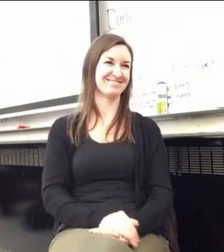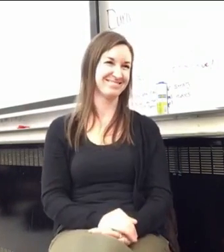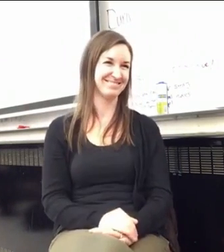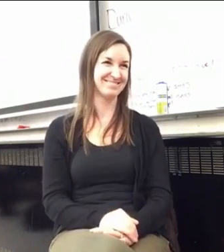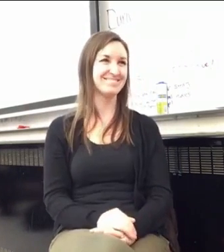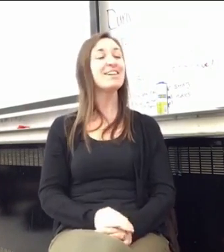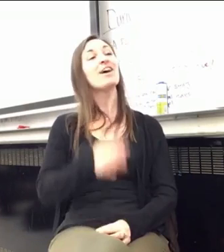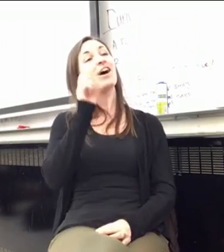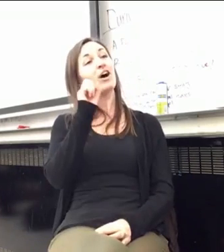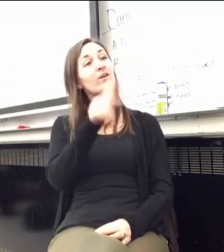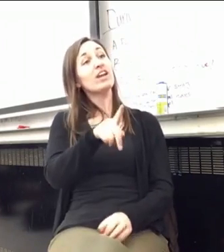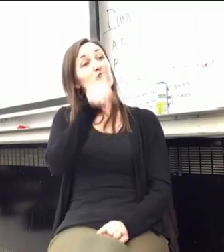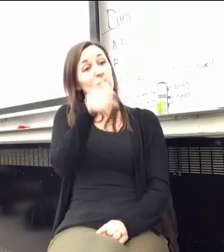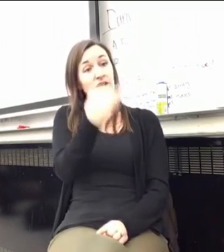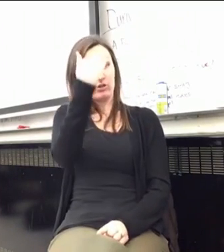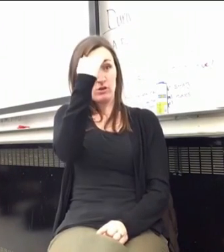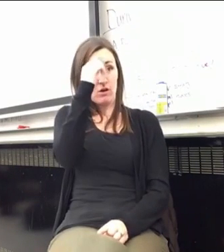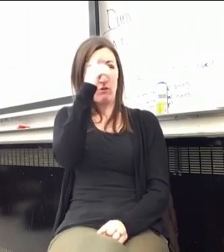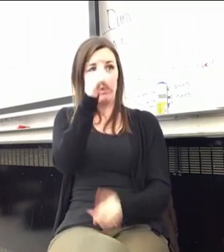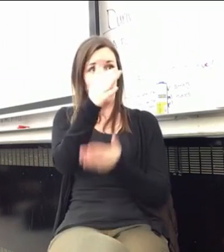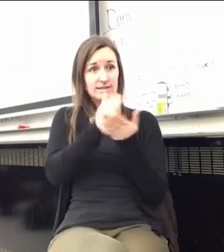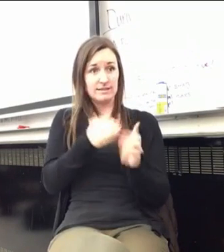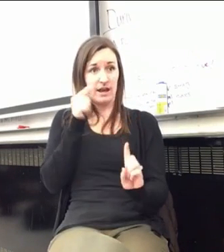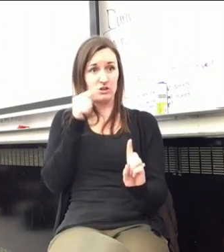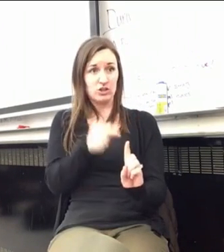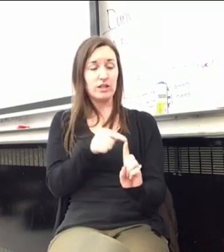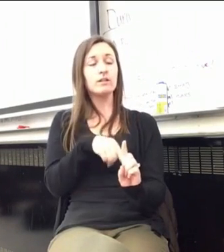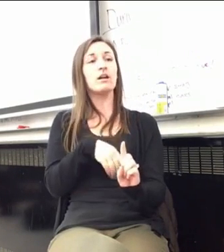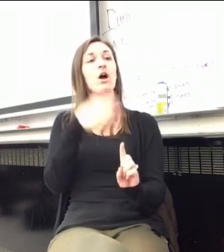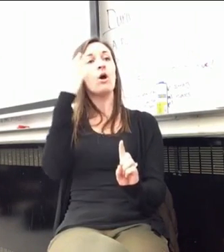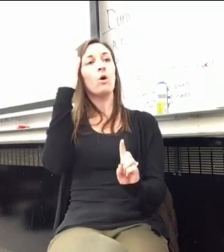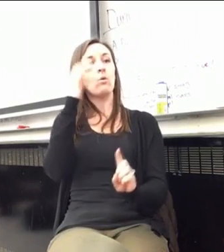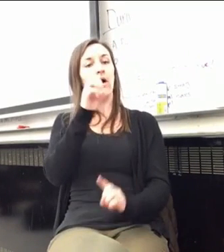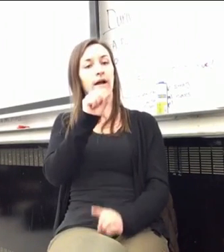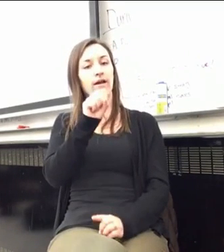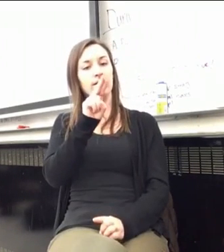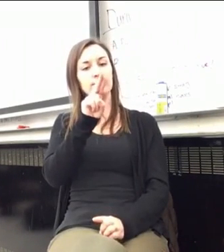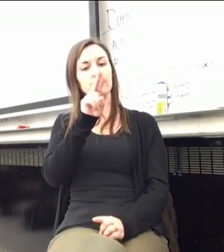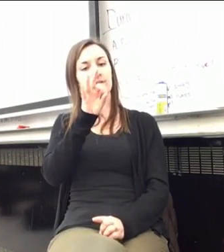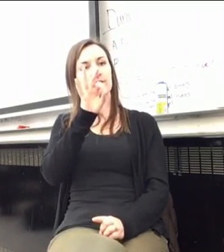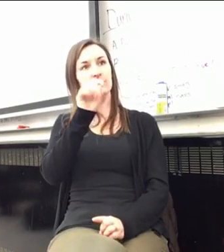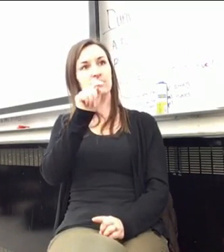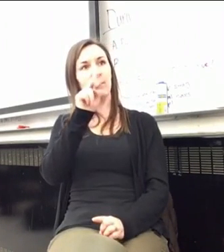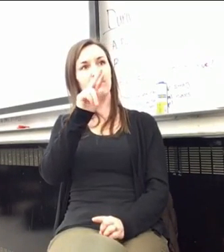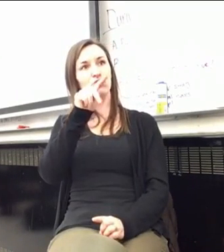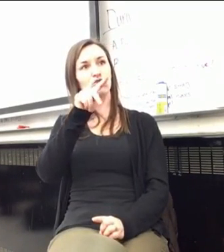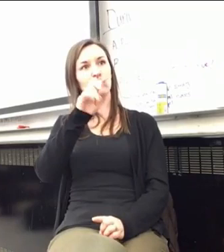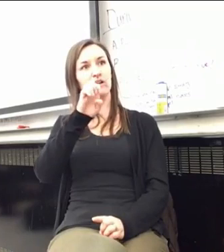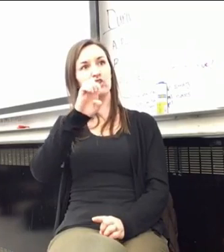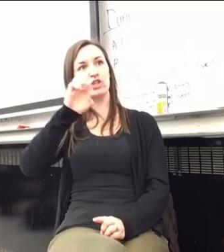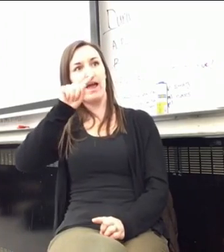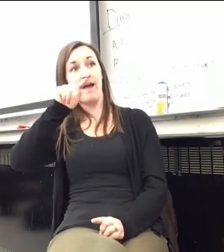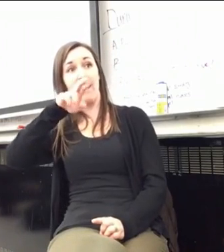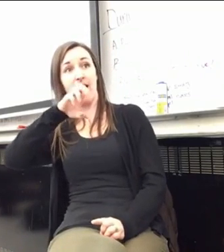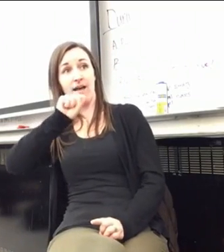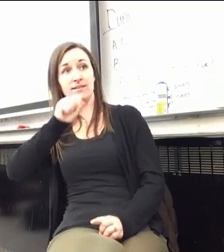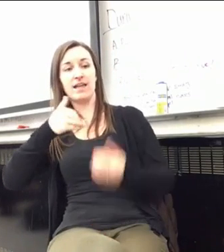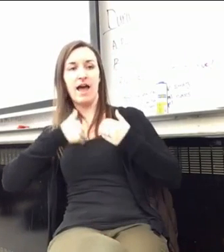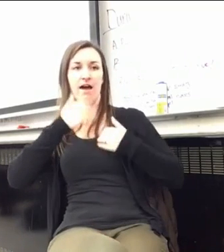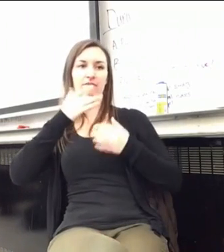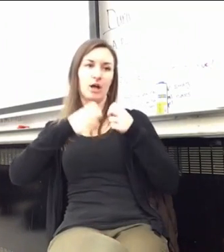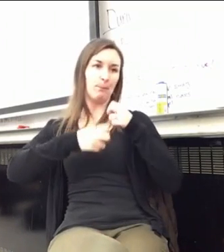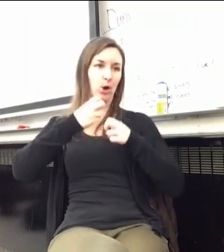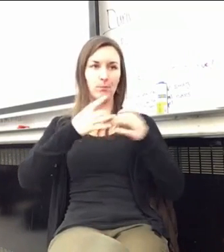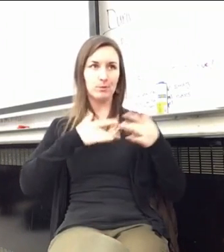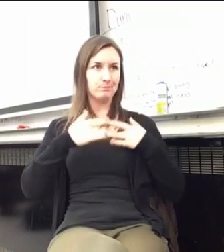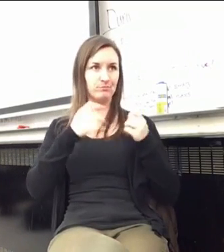what you need to know for this section, why suffragettes had a problem with these two amendments. I will tell you that I believe, if I remember correctly, there are